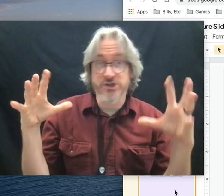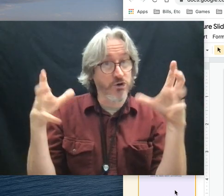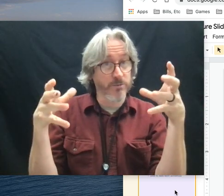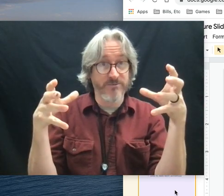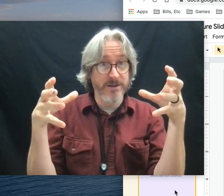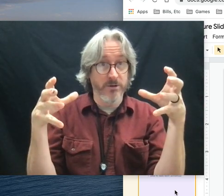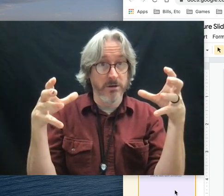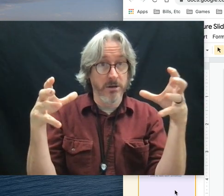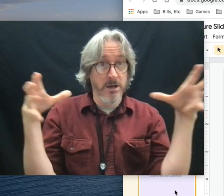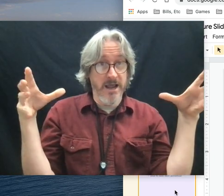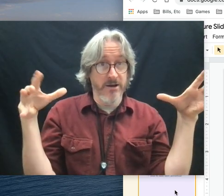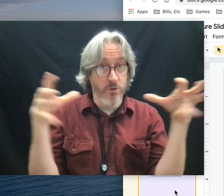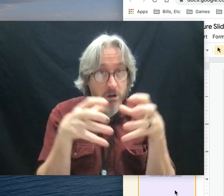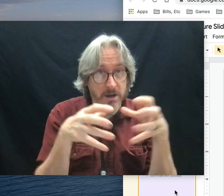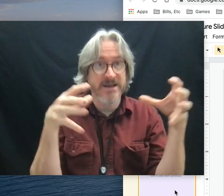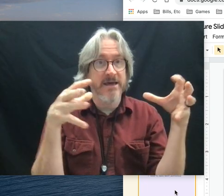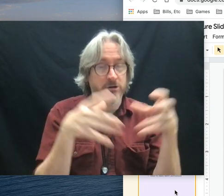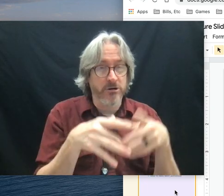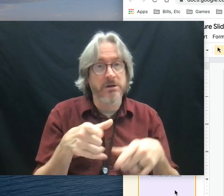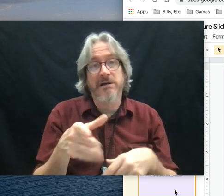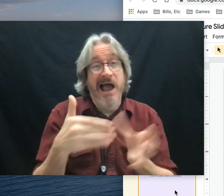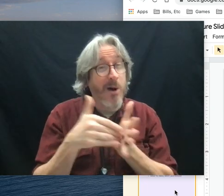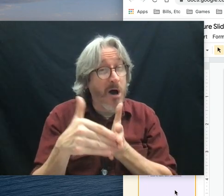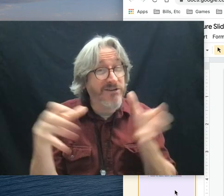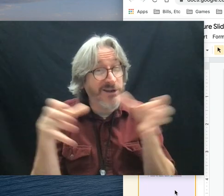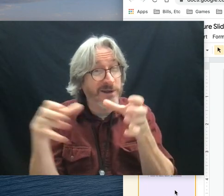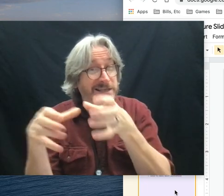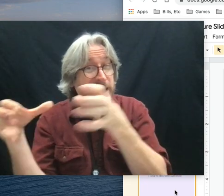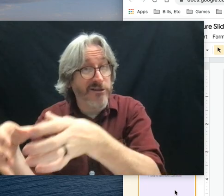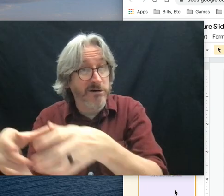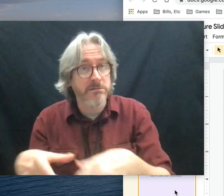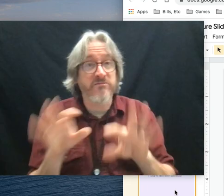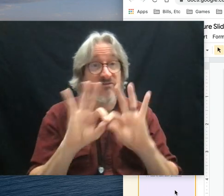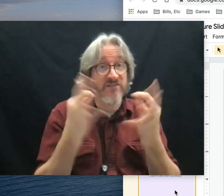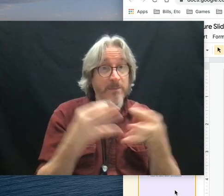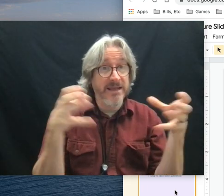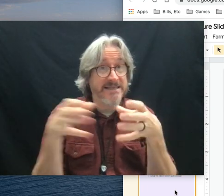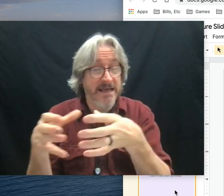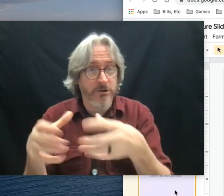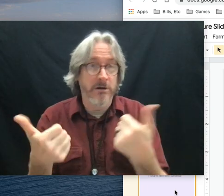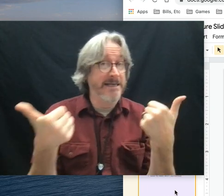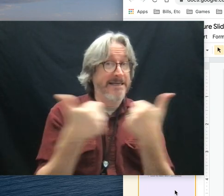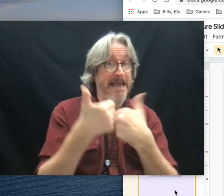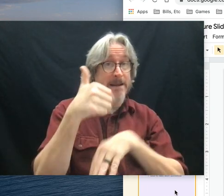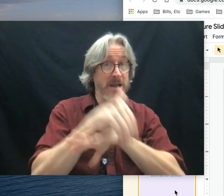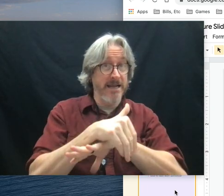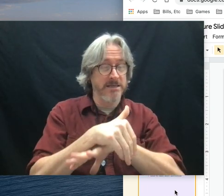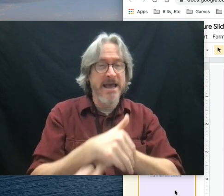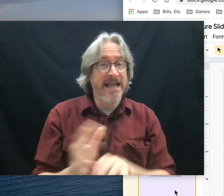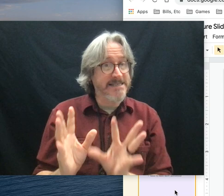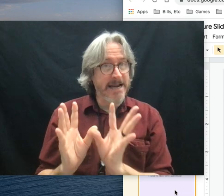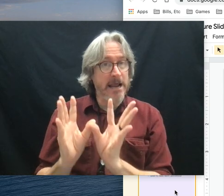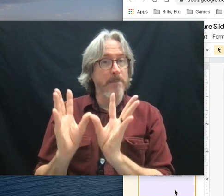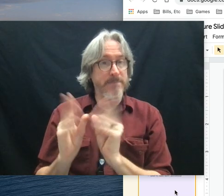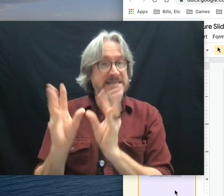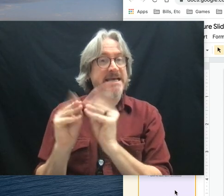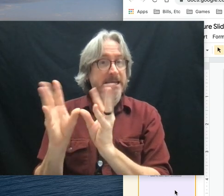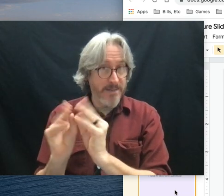So here's the group of people, and we're all coming together. How often do you get together? Family get together. Game night. It's